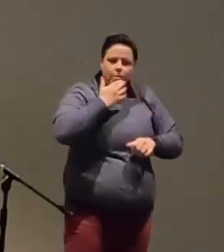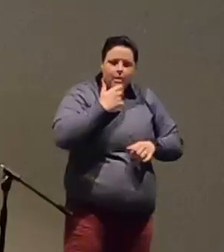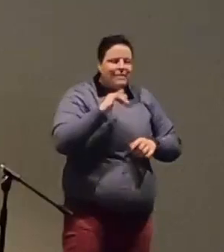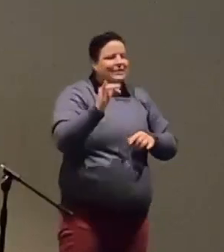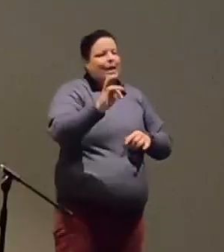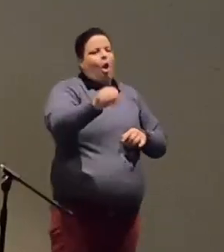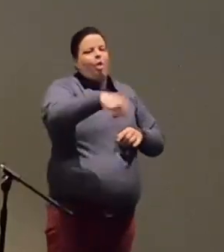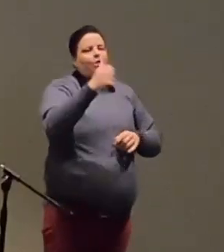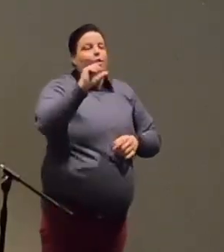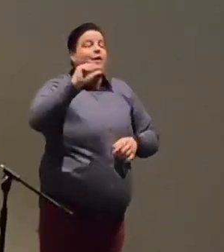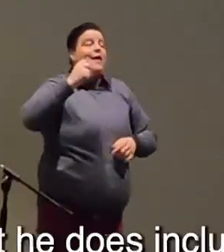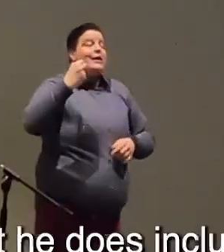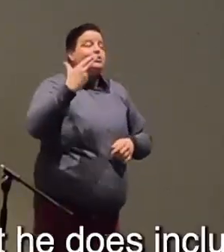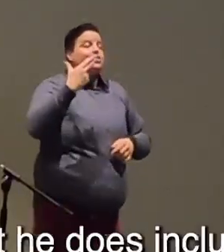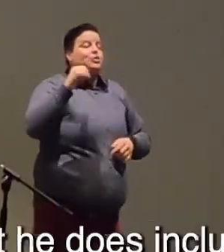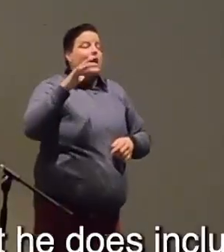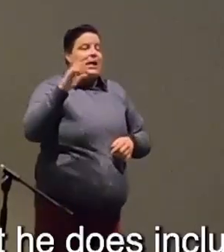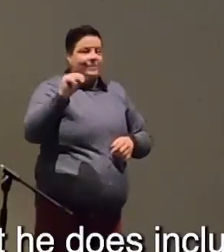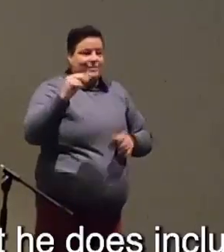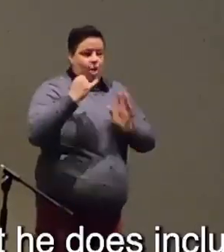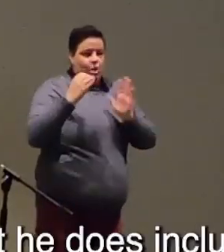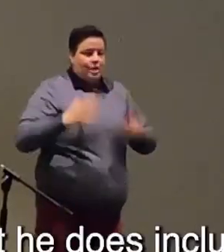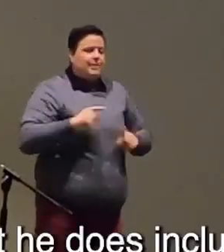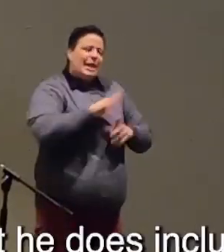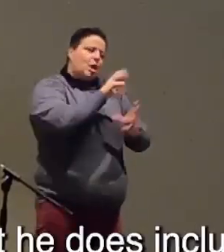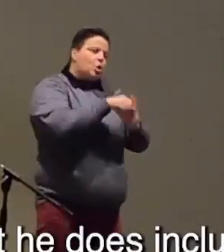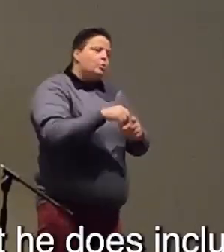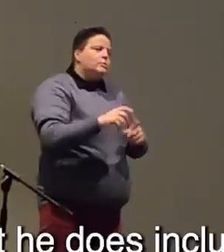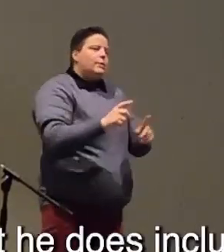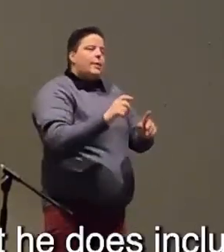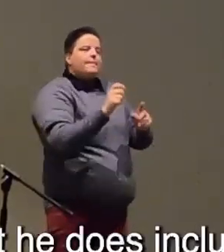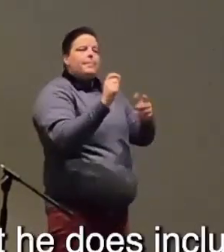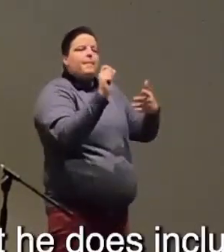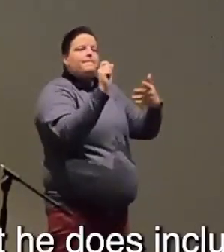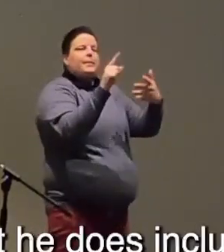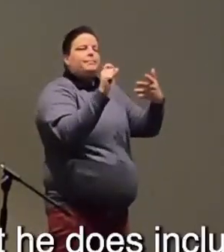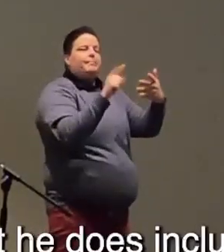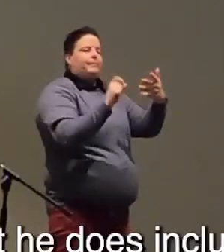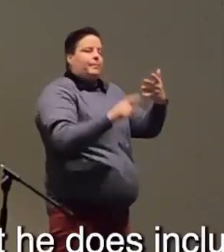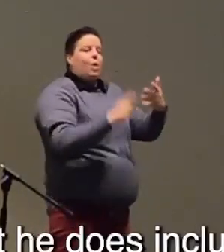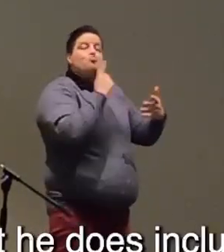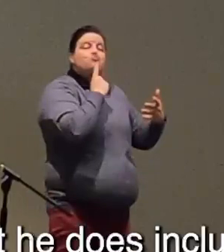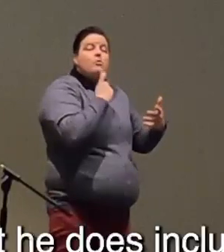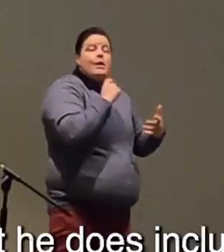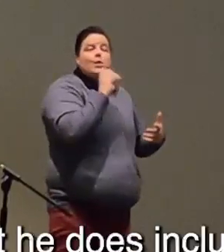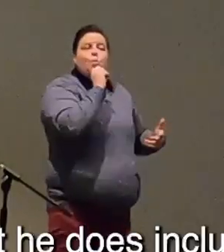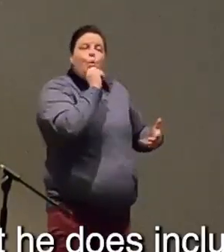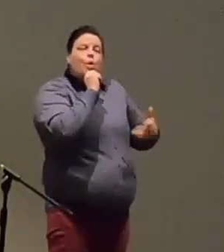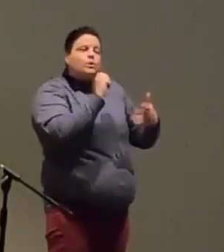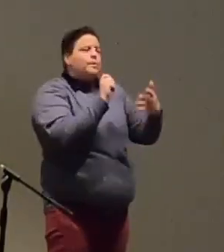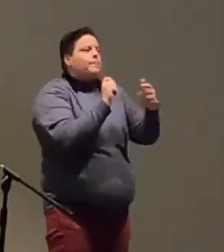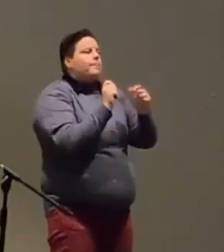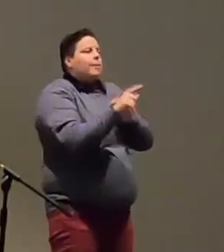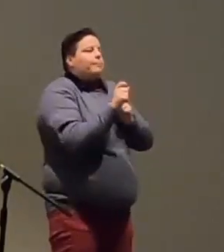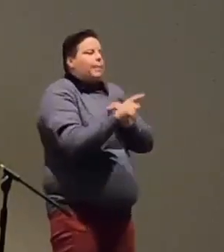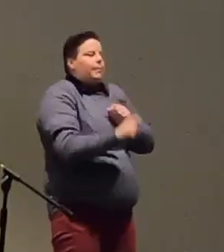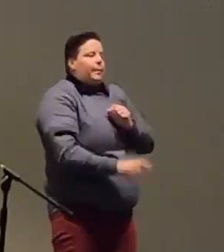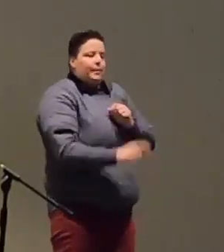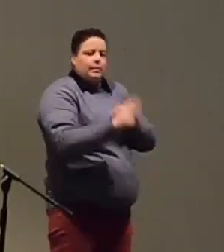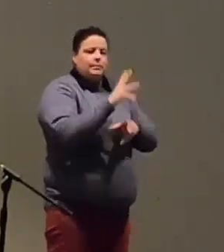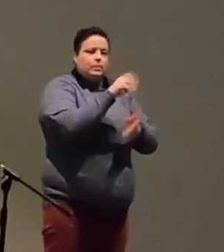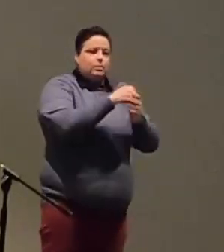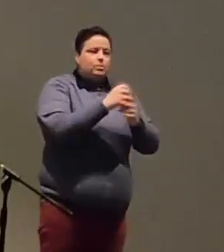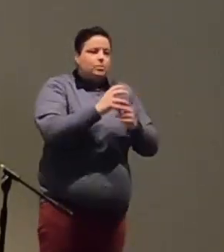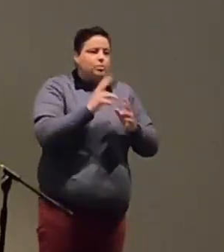of the other Ashcan artists, but he does include these sort of vivid pops of red and orange